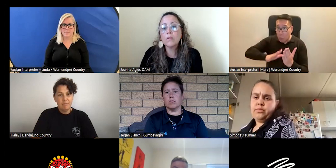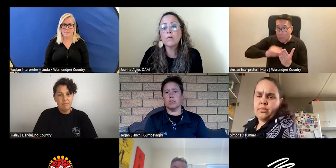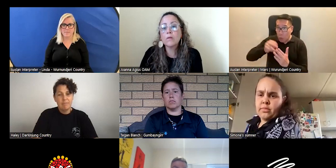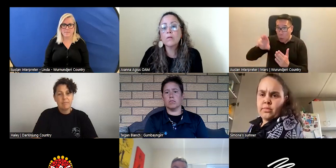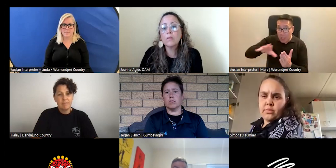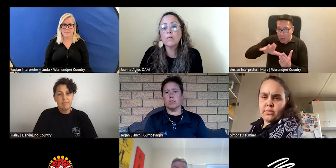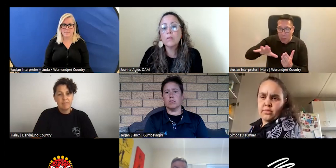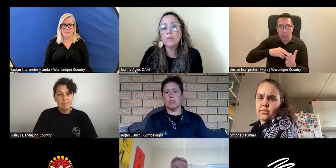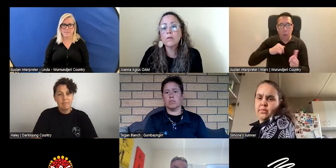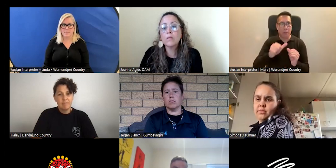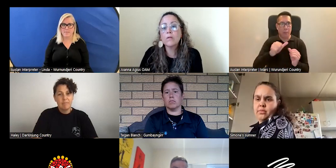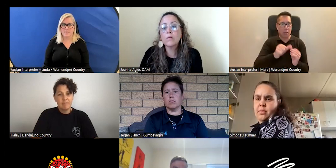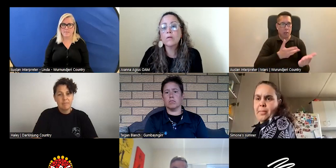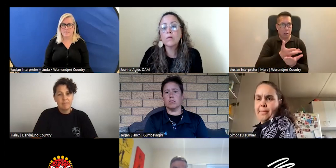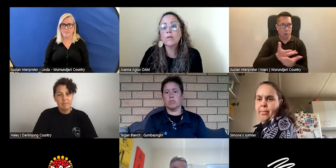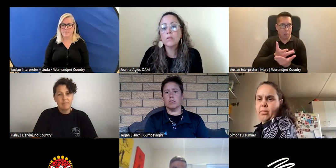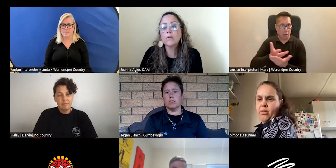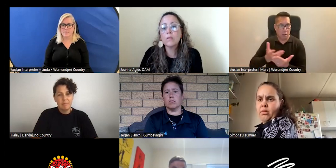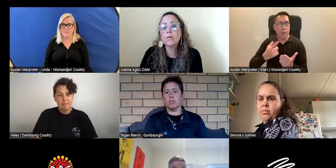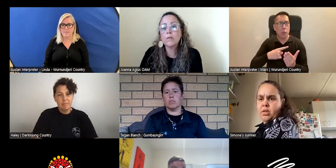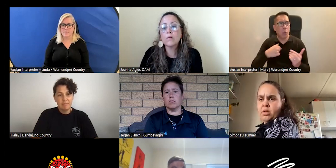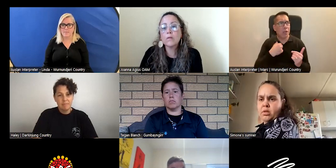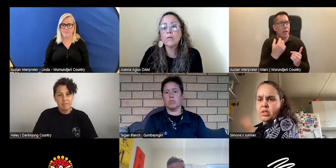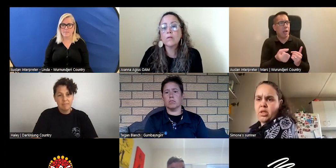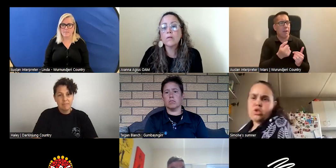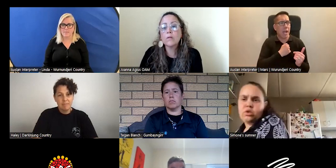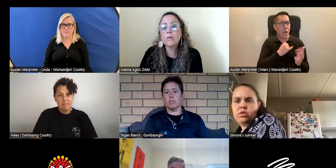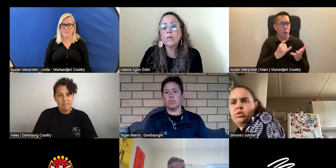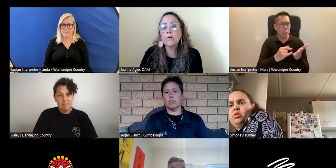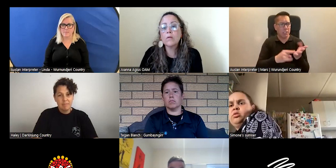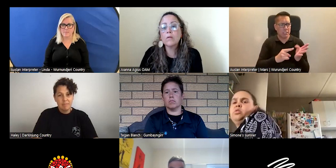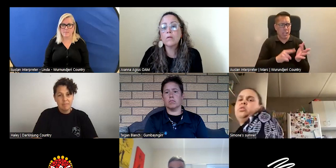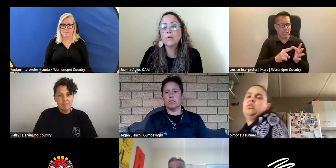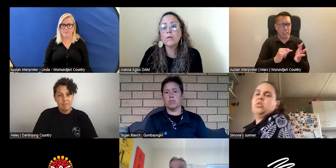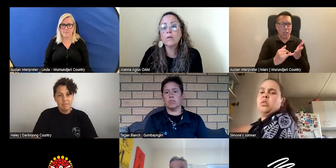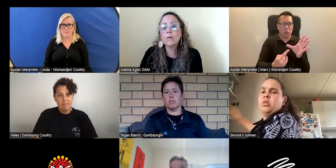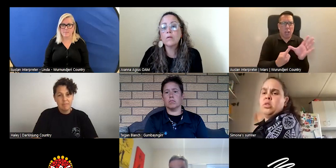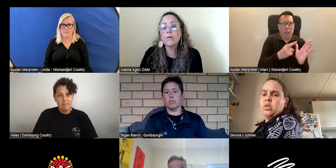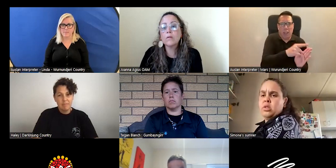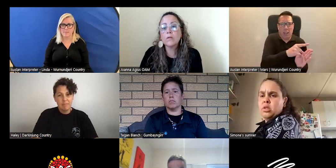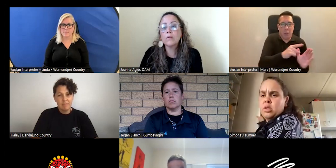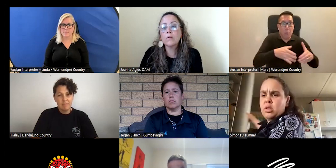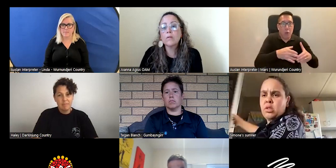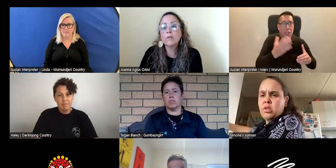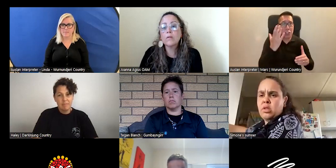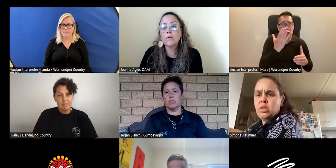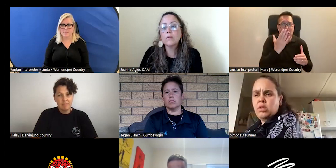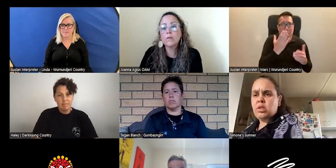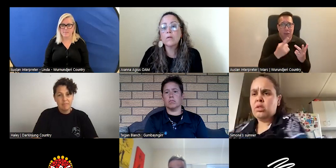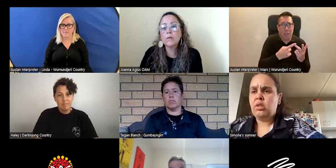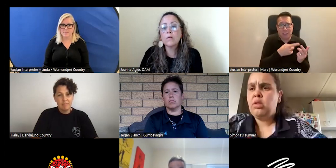regions. Because we've got our state South Australian body, so sorry about using the